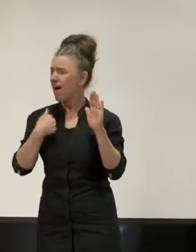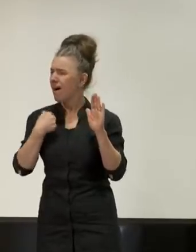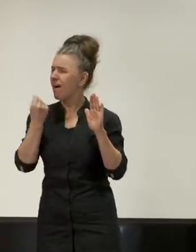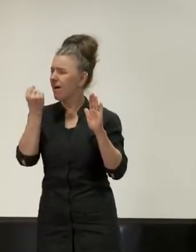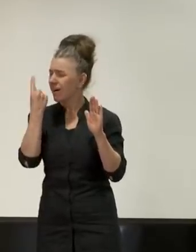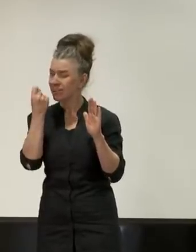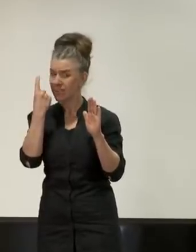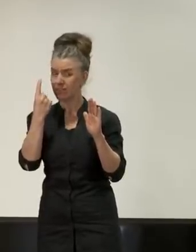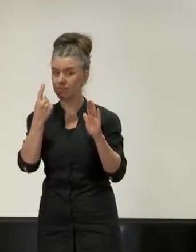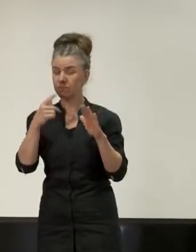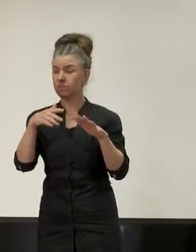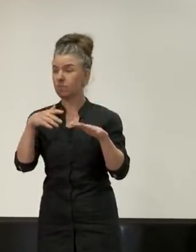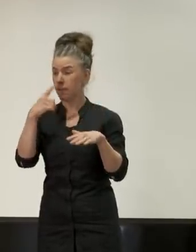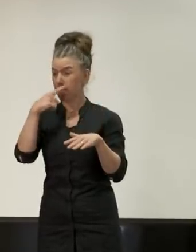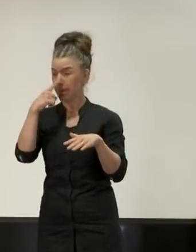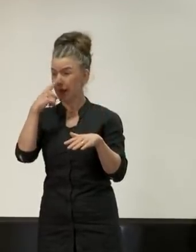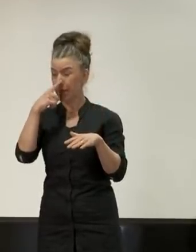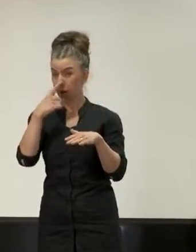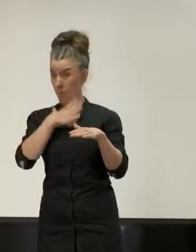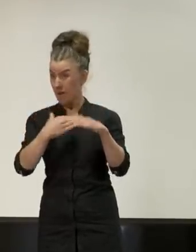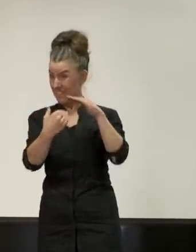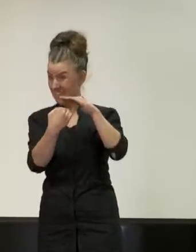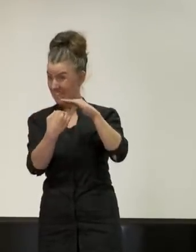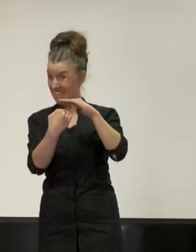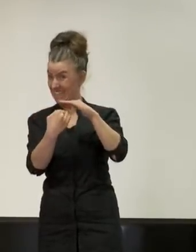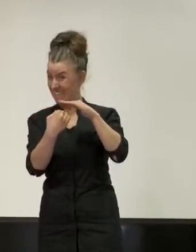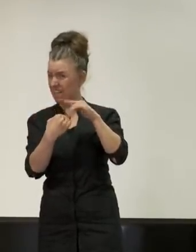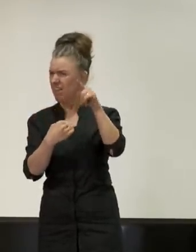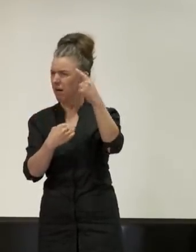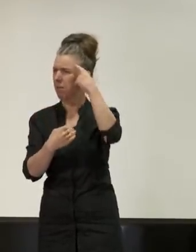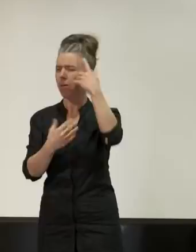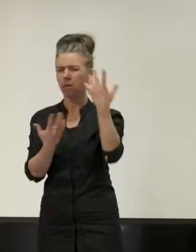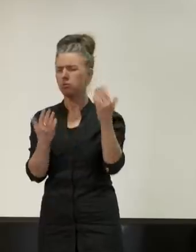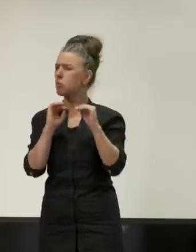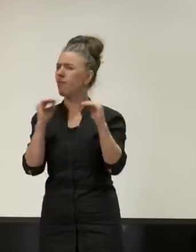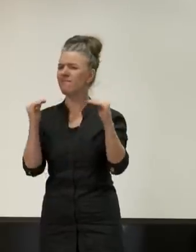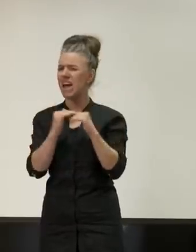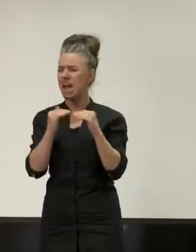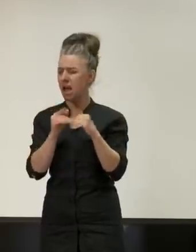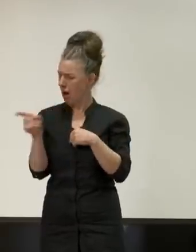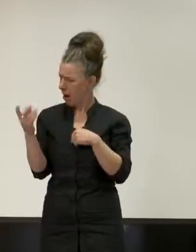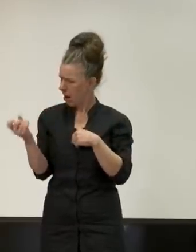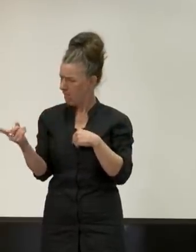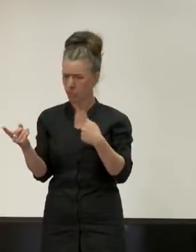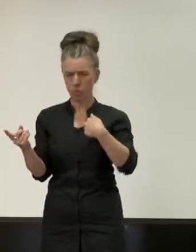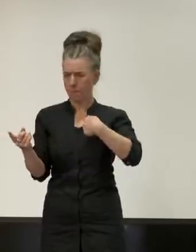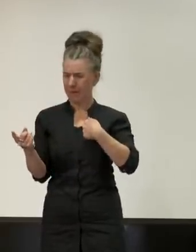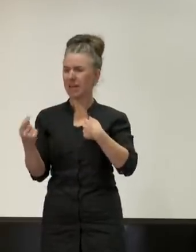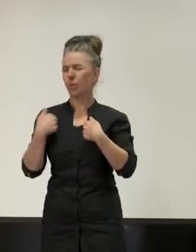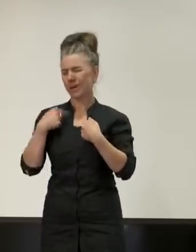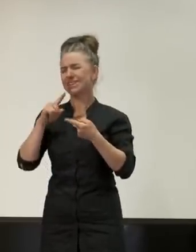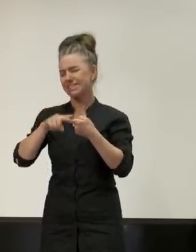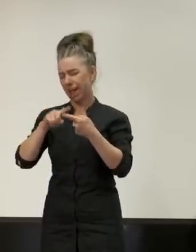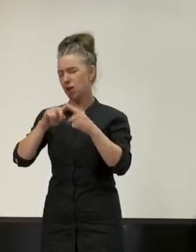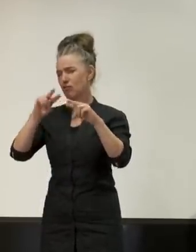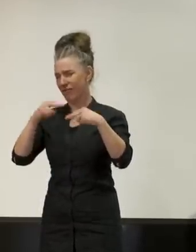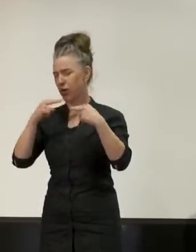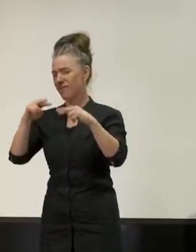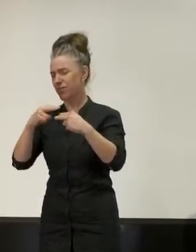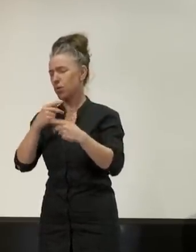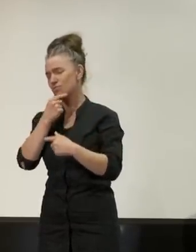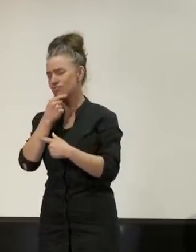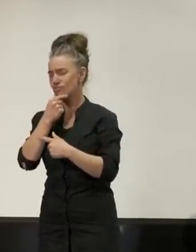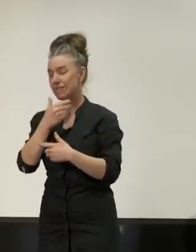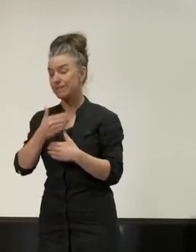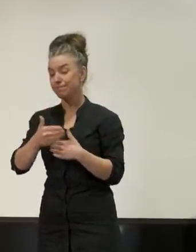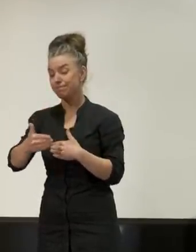understand that for someone who is struggling to get in, that will be their first thought. Why them and not me? So that is something that we will keep working on. You mentioned